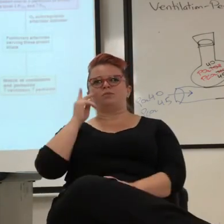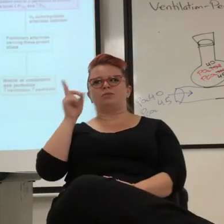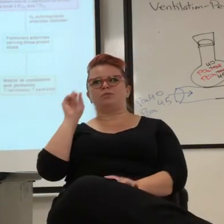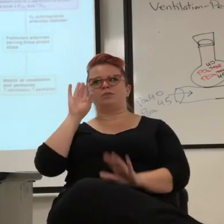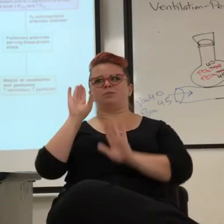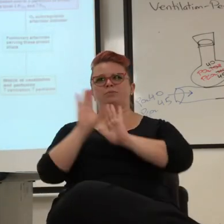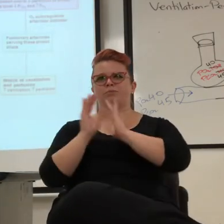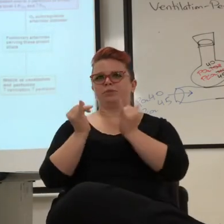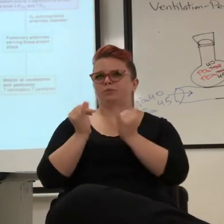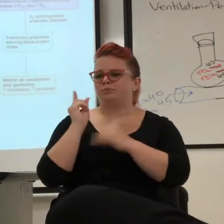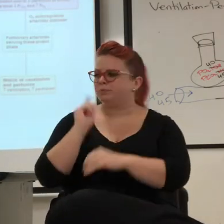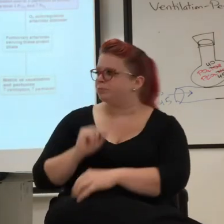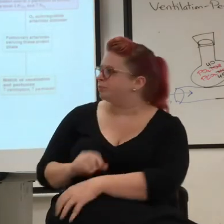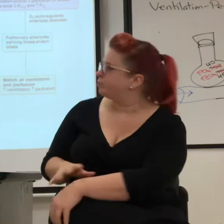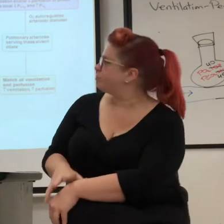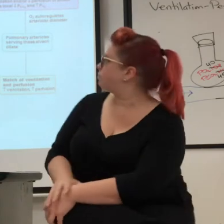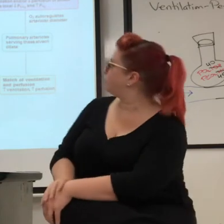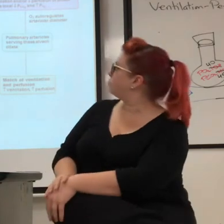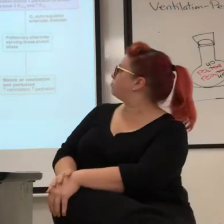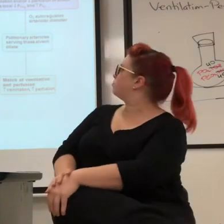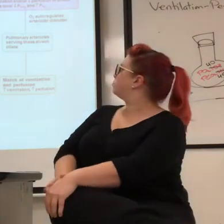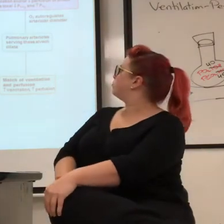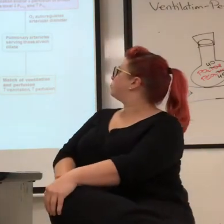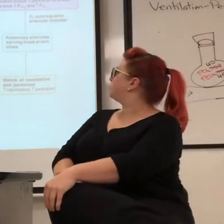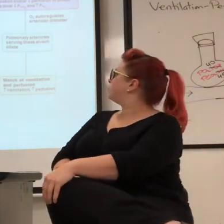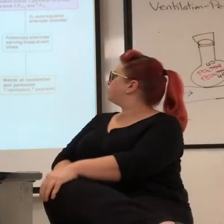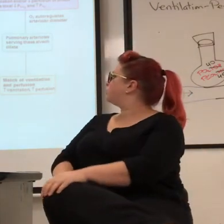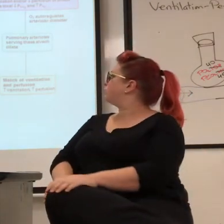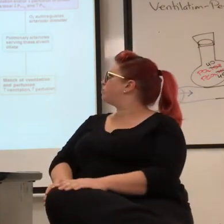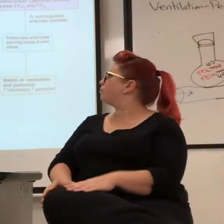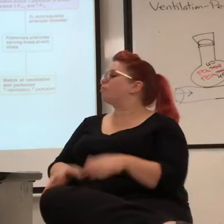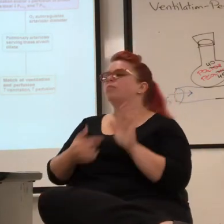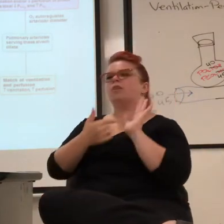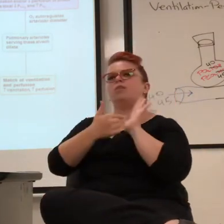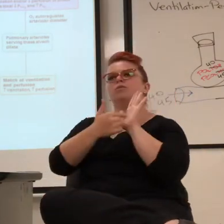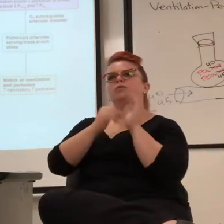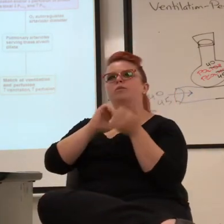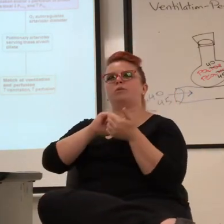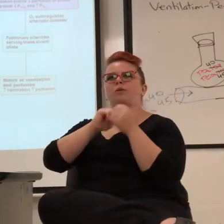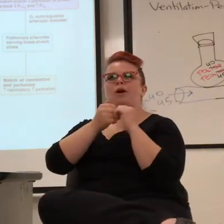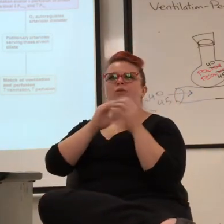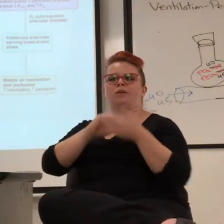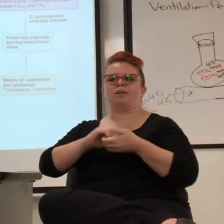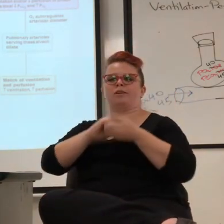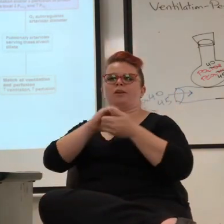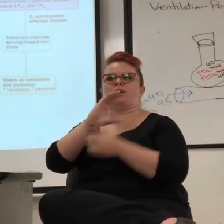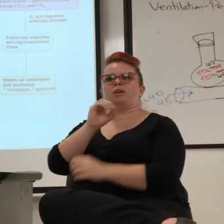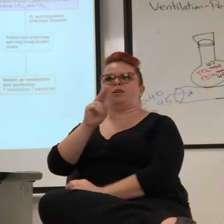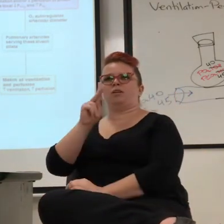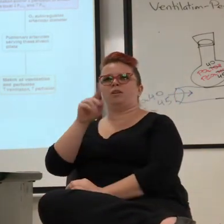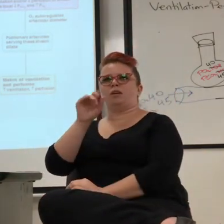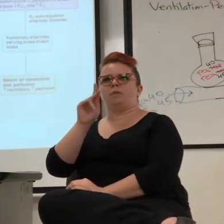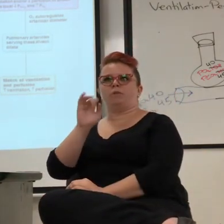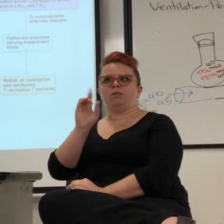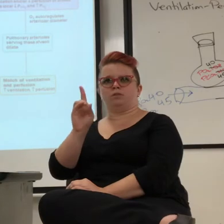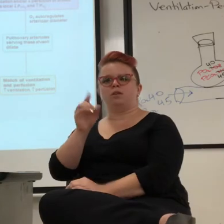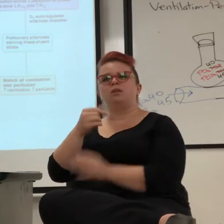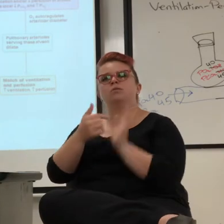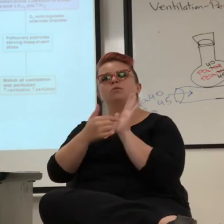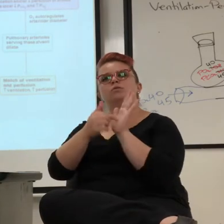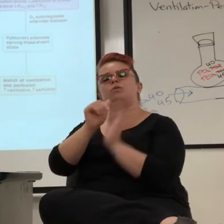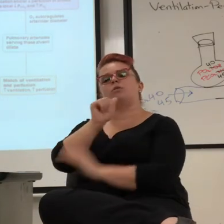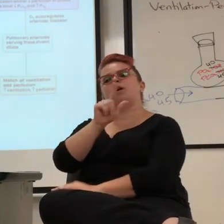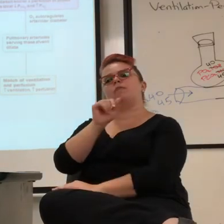here. This is showing you how they're coupled. So they show you an alveolar space, and they show